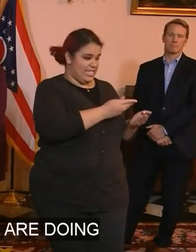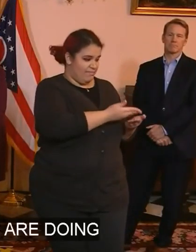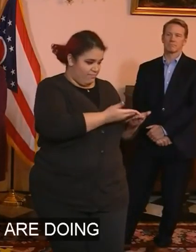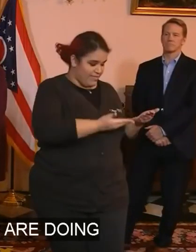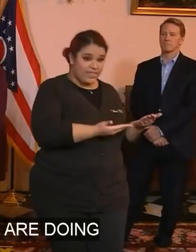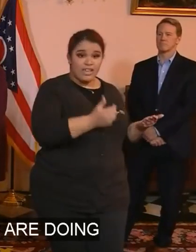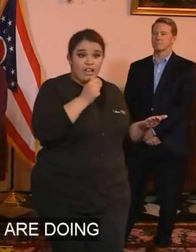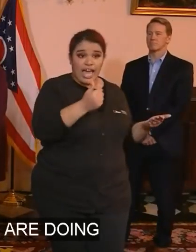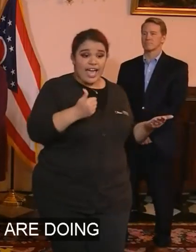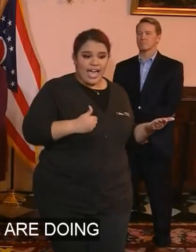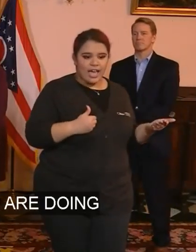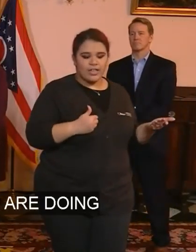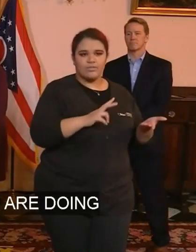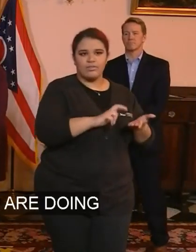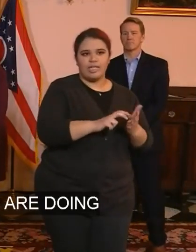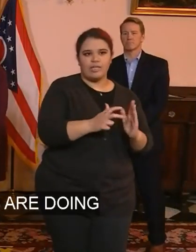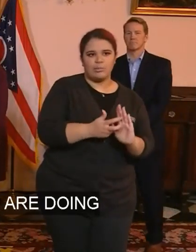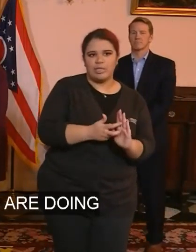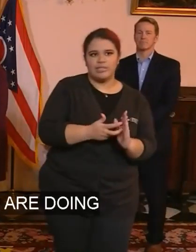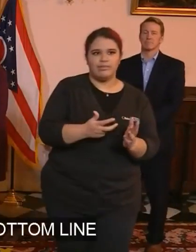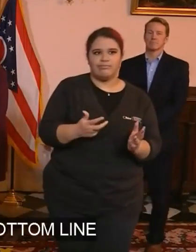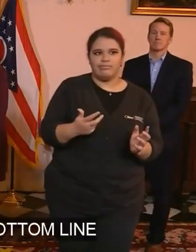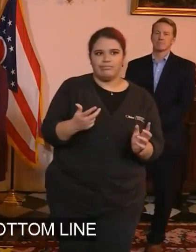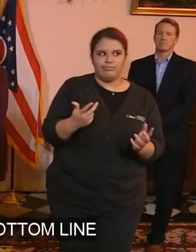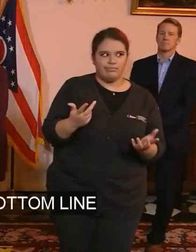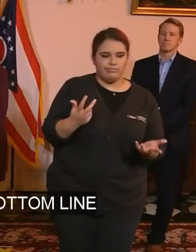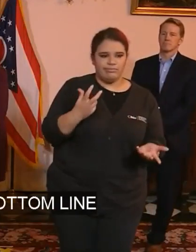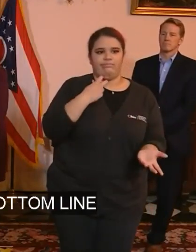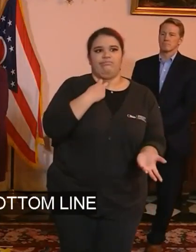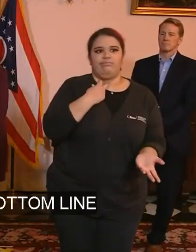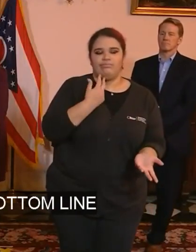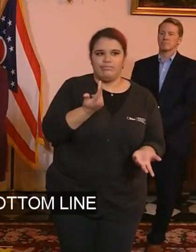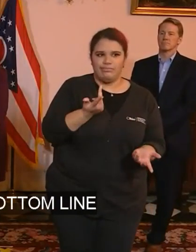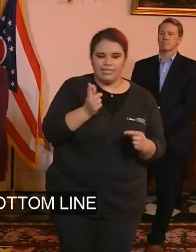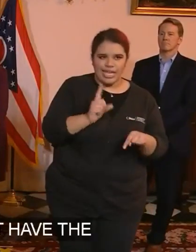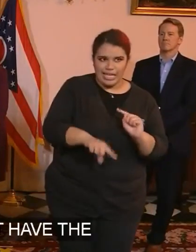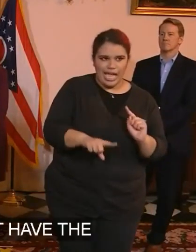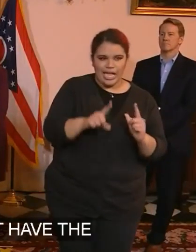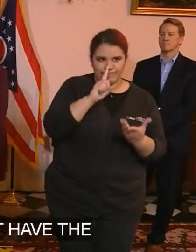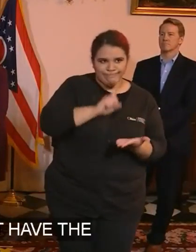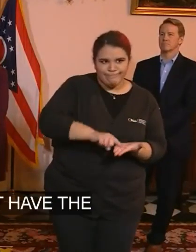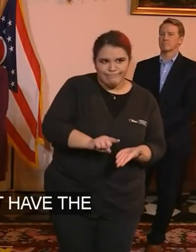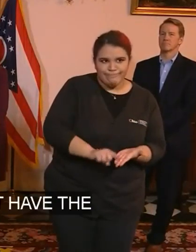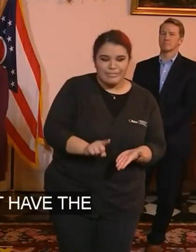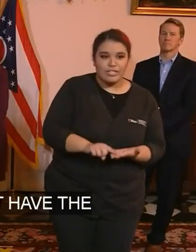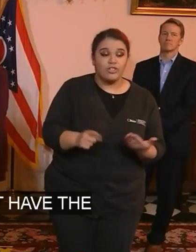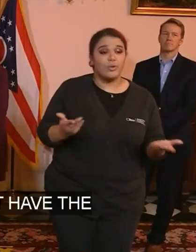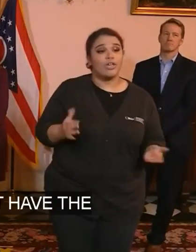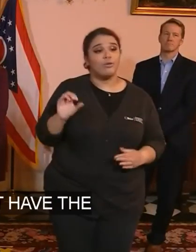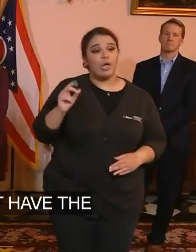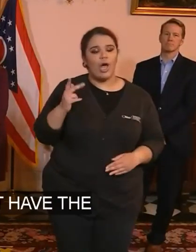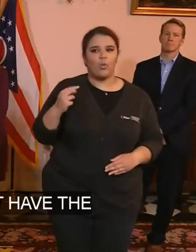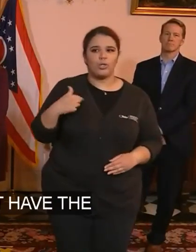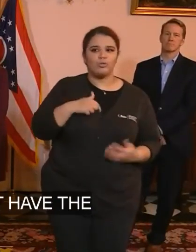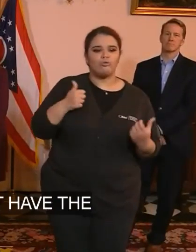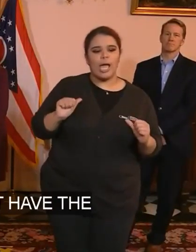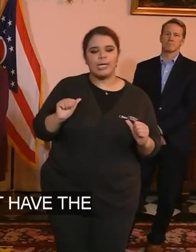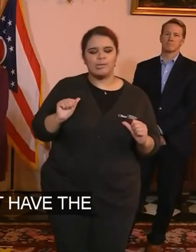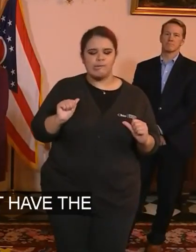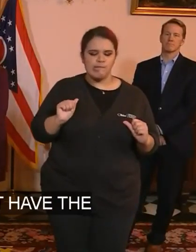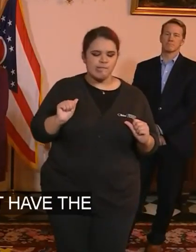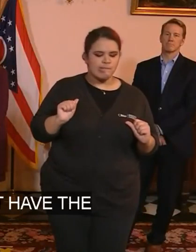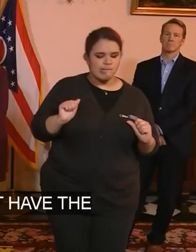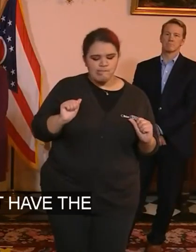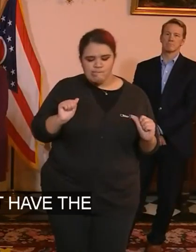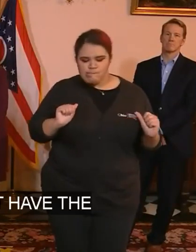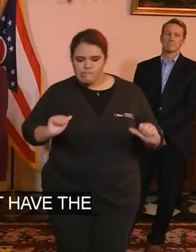specimen, and we're using a little ingenuity here in Ohio to try to make some of our own stuff. So, thank you.